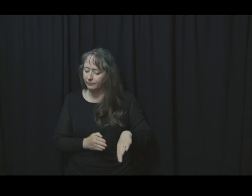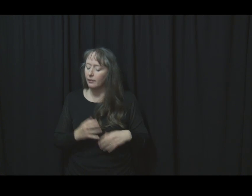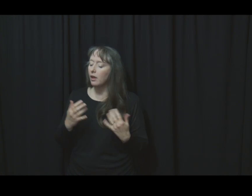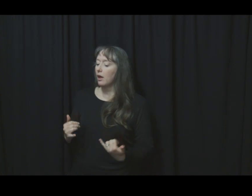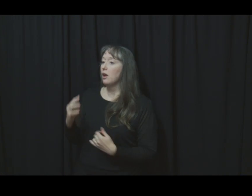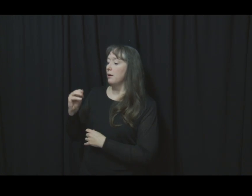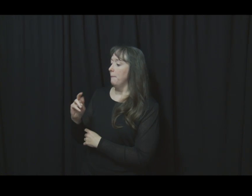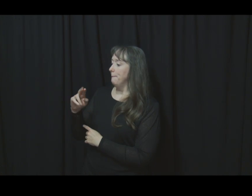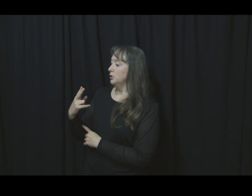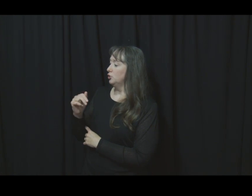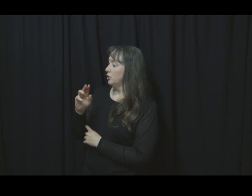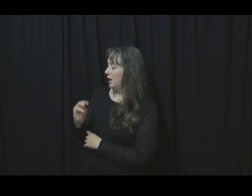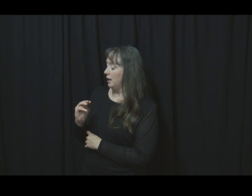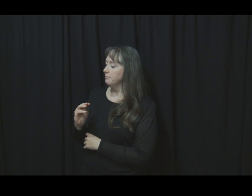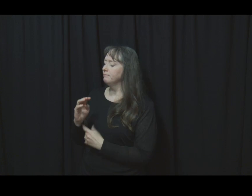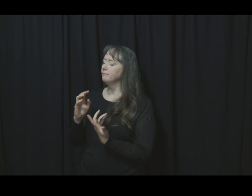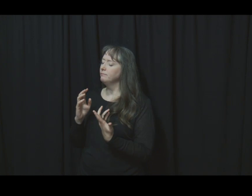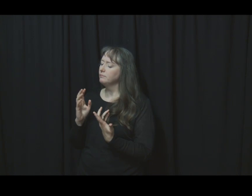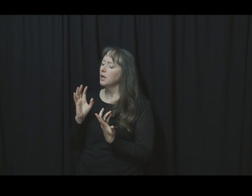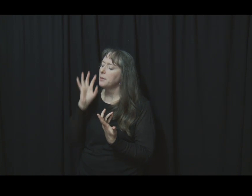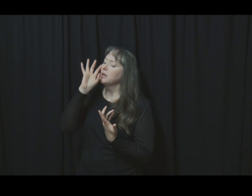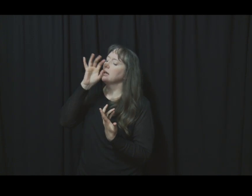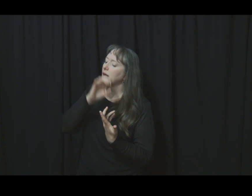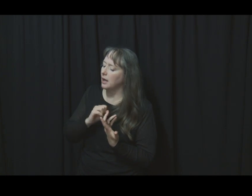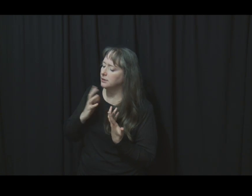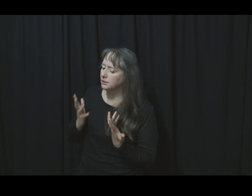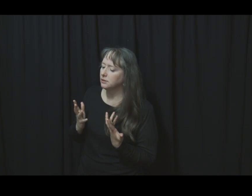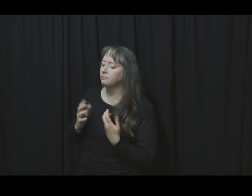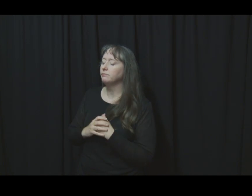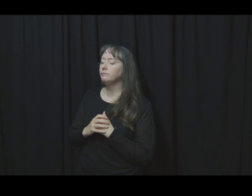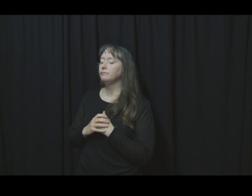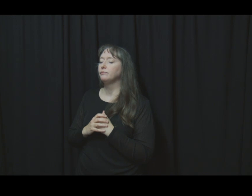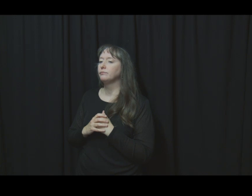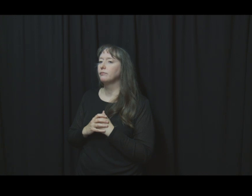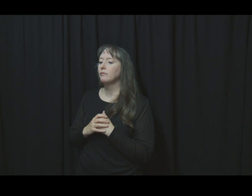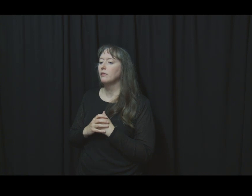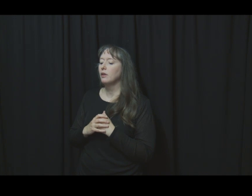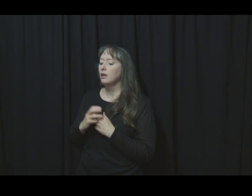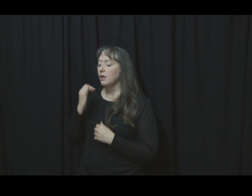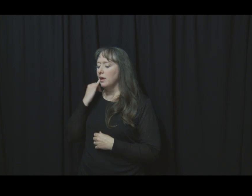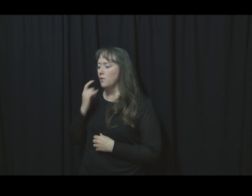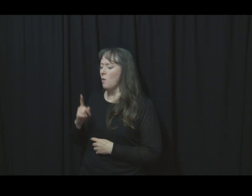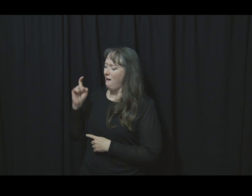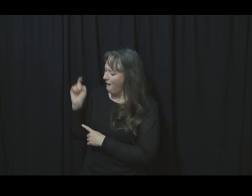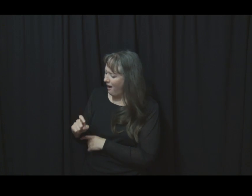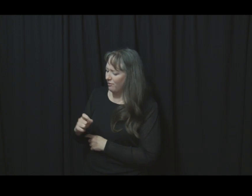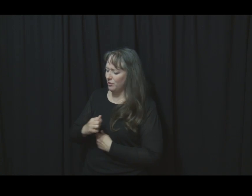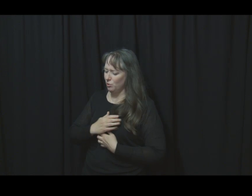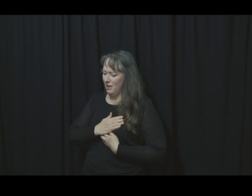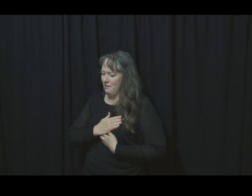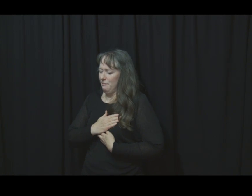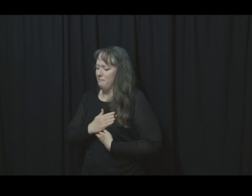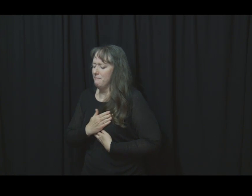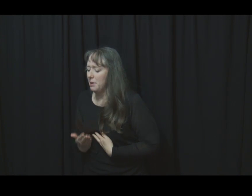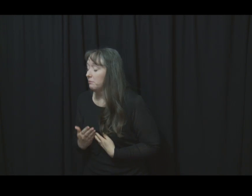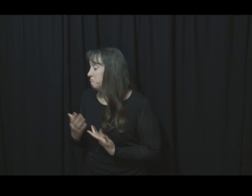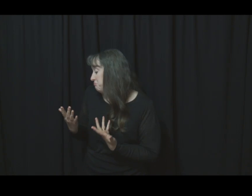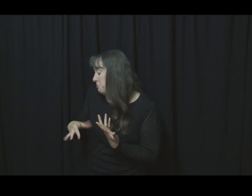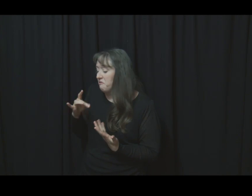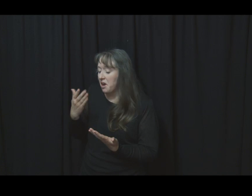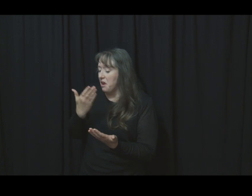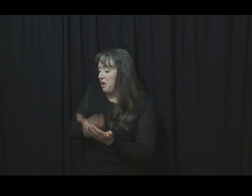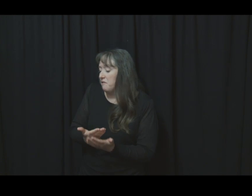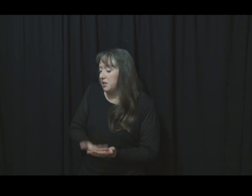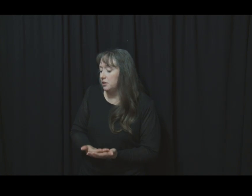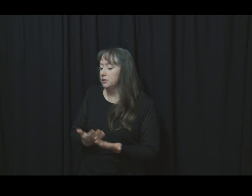Hypothetically, if evidence existed that caused you to have to admit that the earth was older than 10,000 years and creation did not